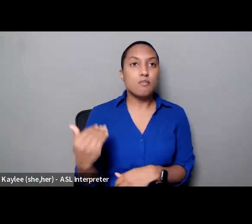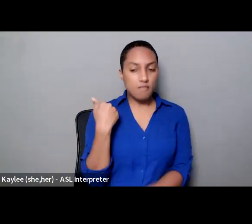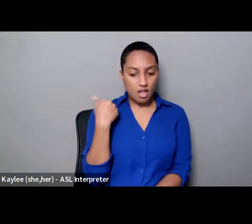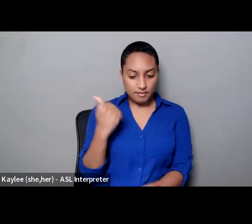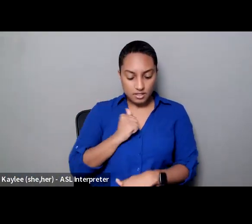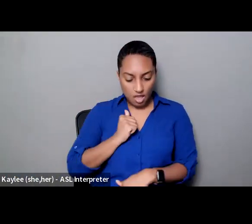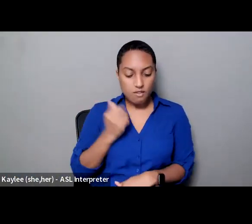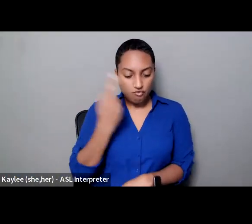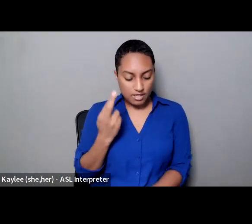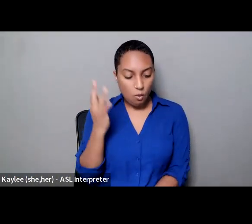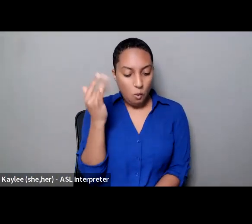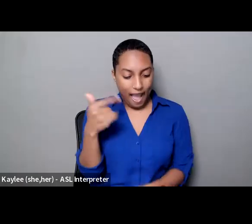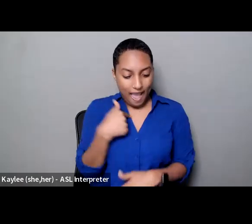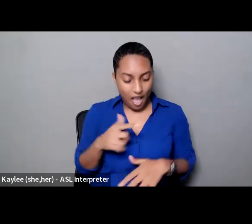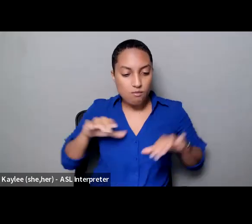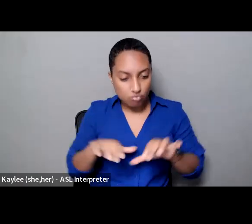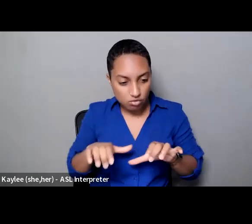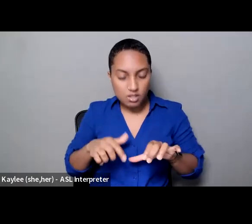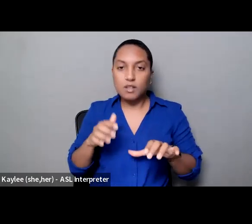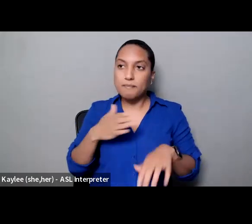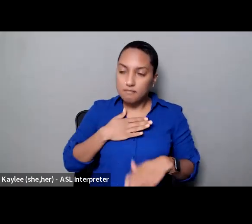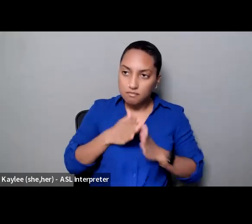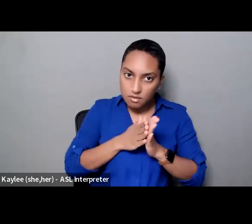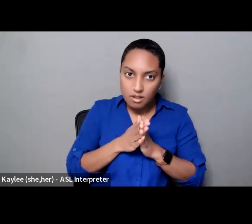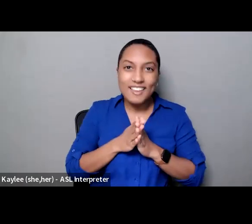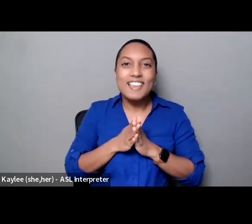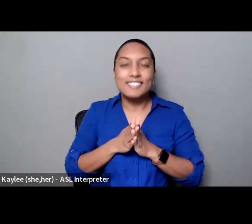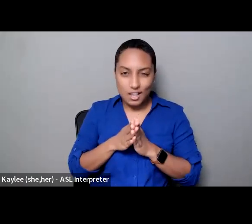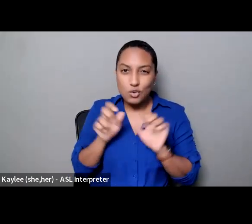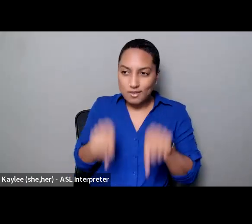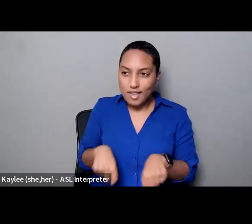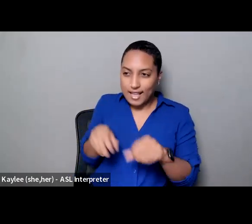it allows you to work through those challenges that you might face.